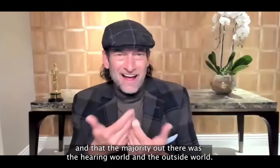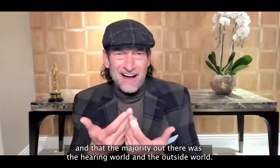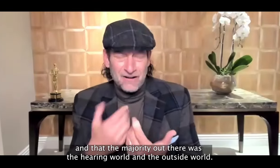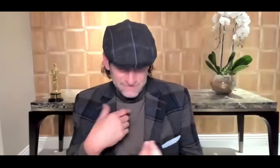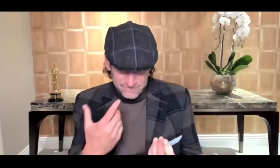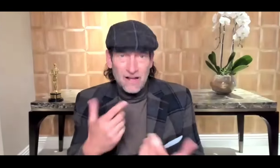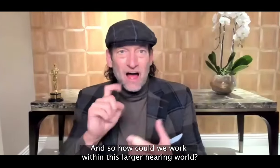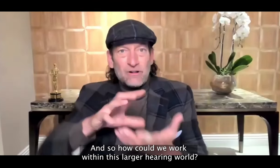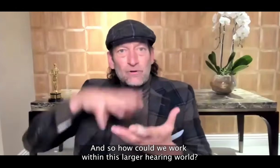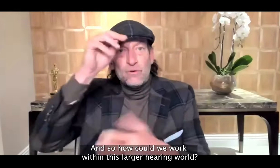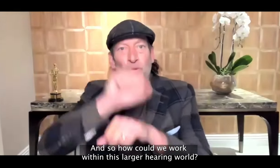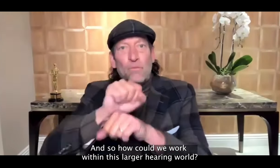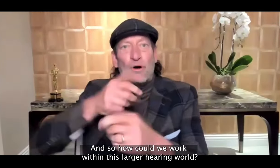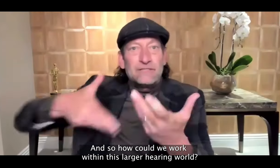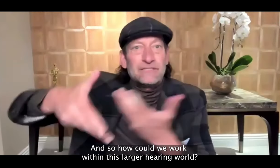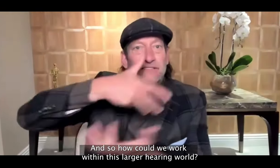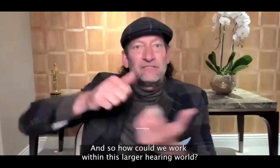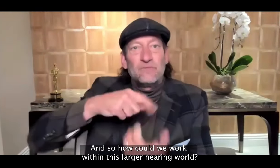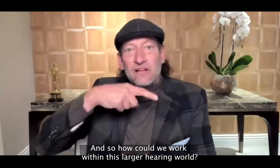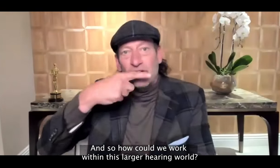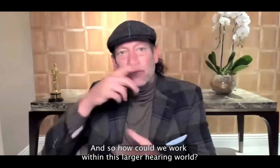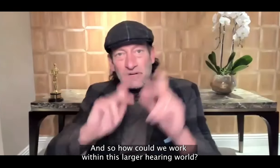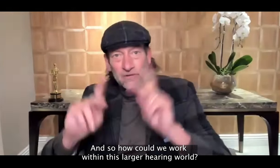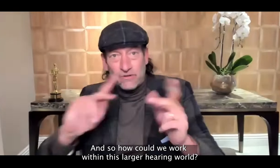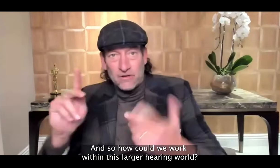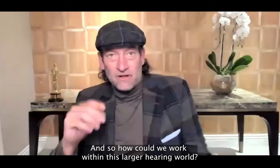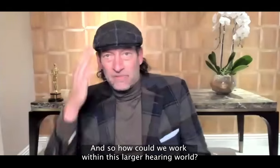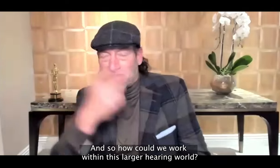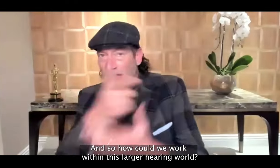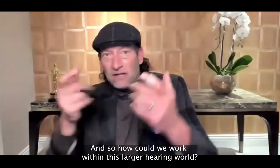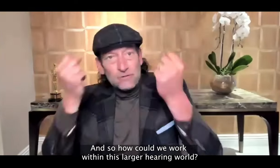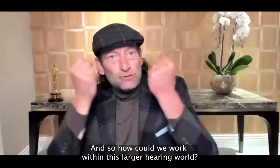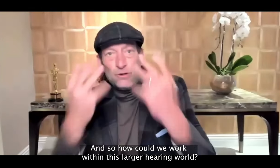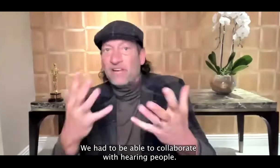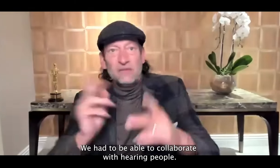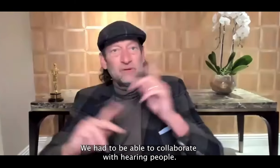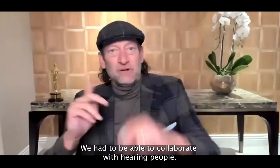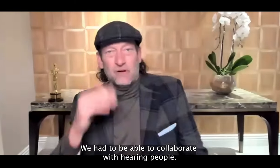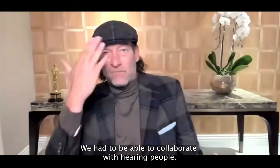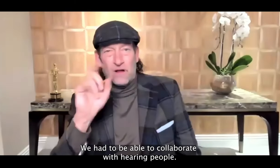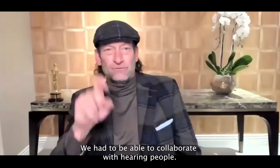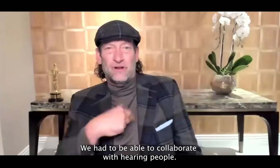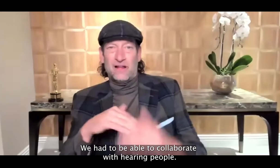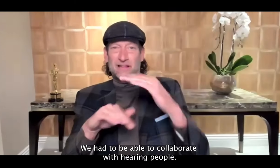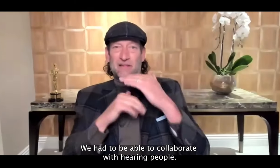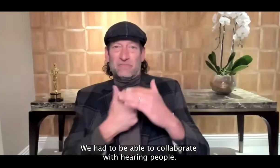outside world. And so how could we work within this larger hearing world? We had to be able to collaborate with hearing